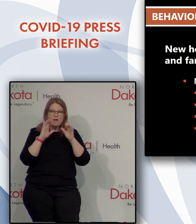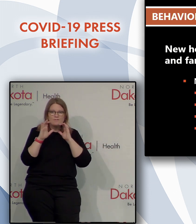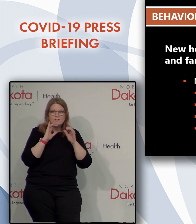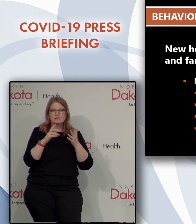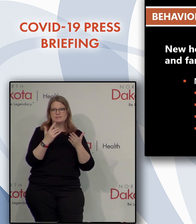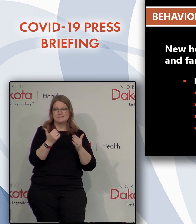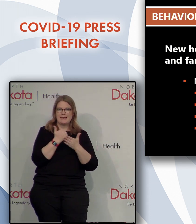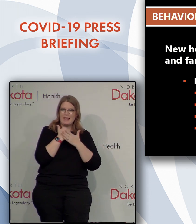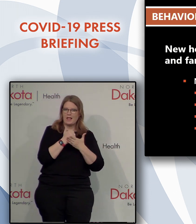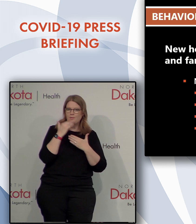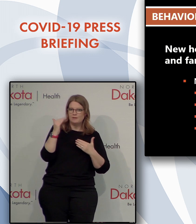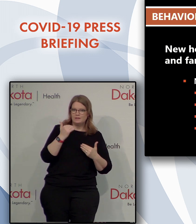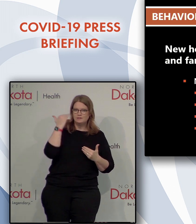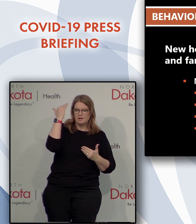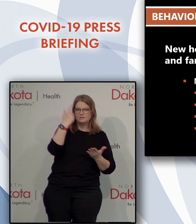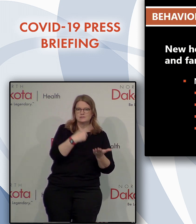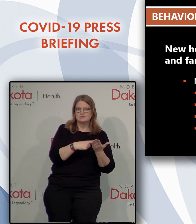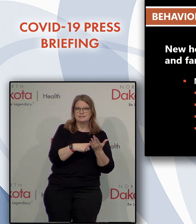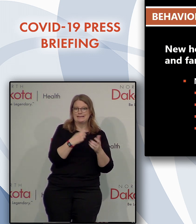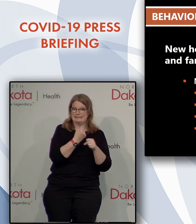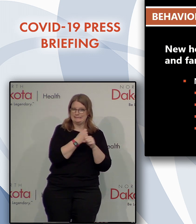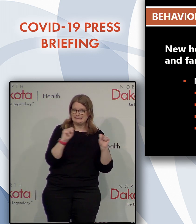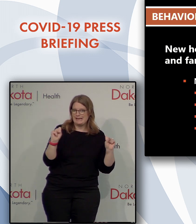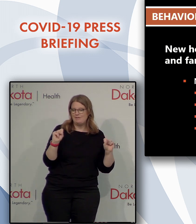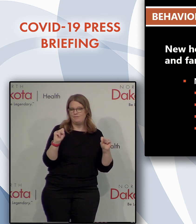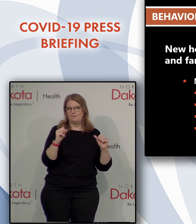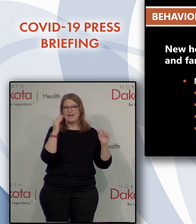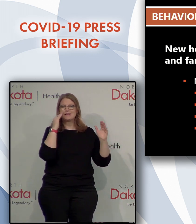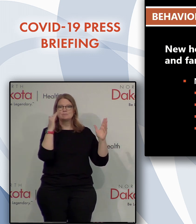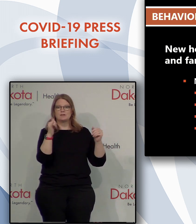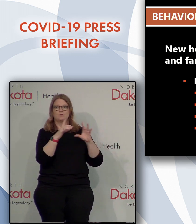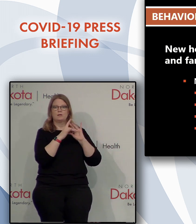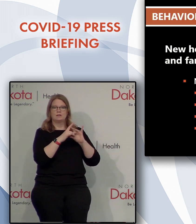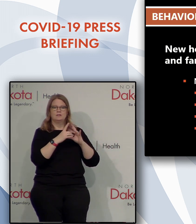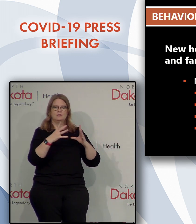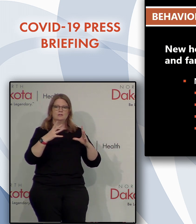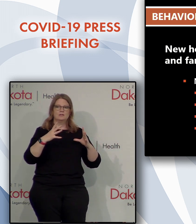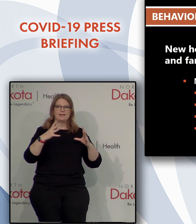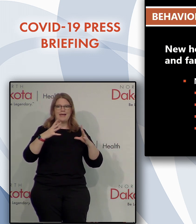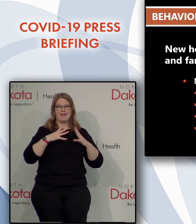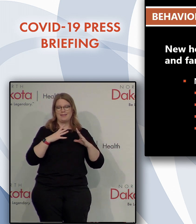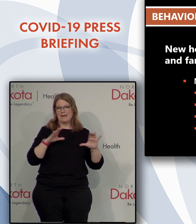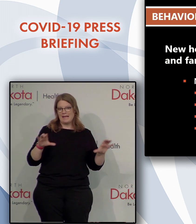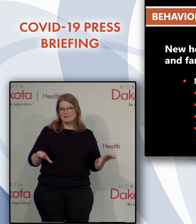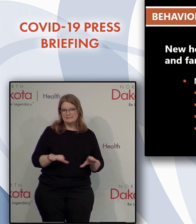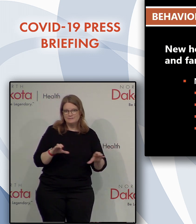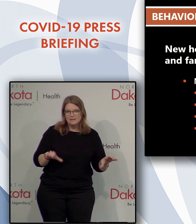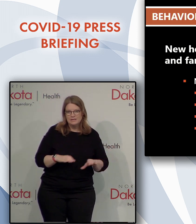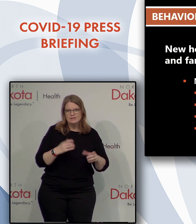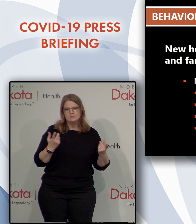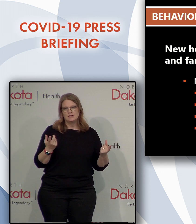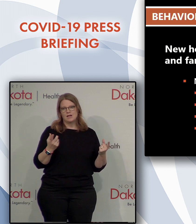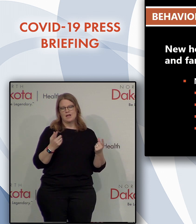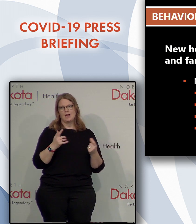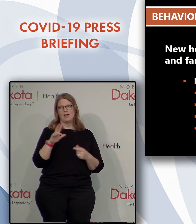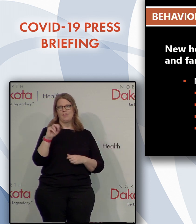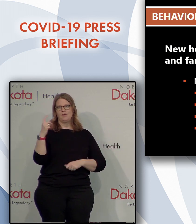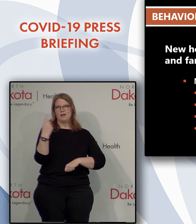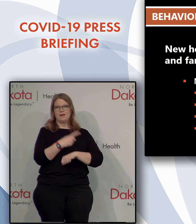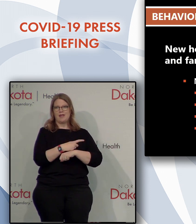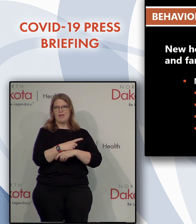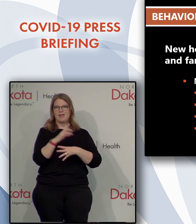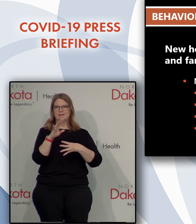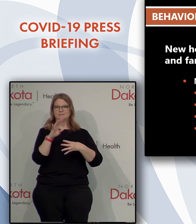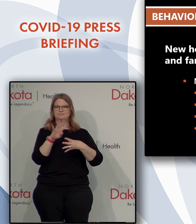adults talk with children about safe and practical expectations around holiday activities. And then a 30-day